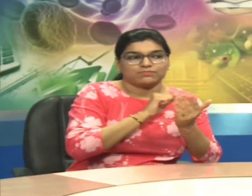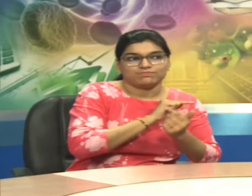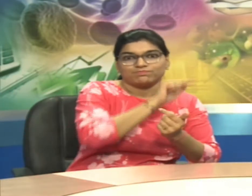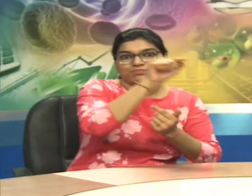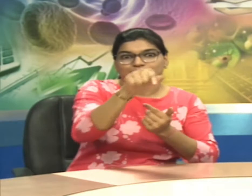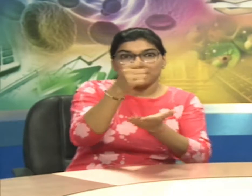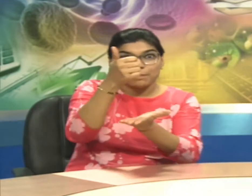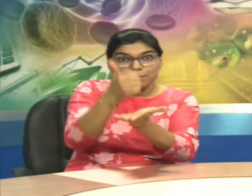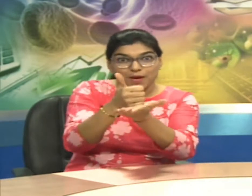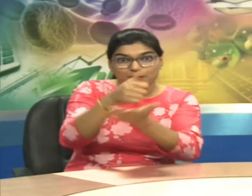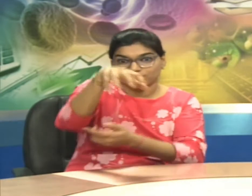a bank,